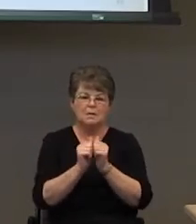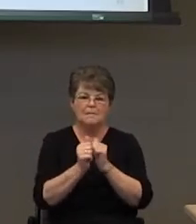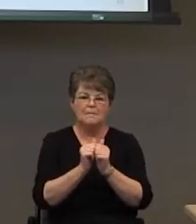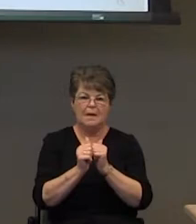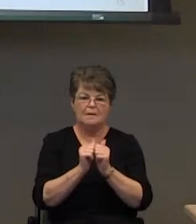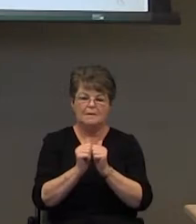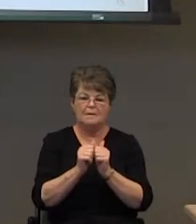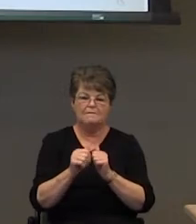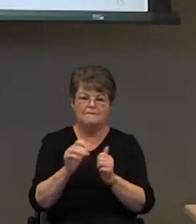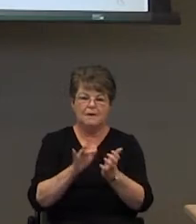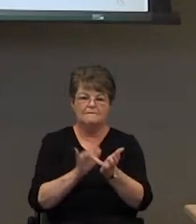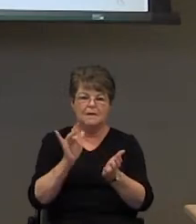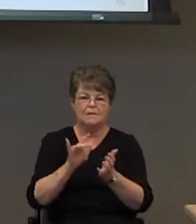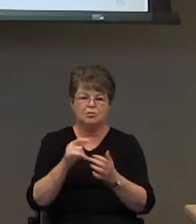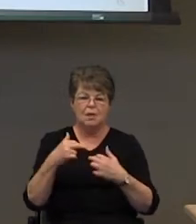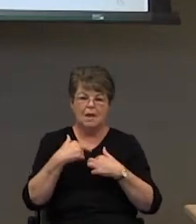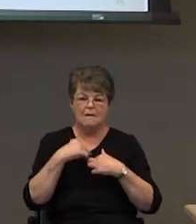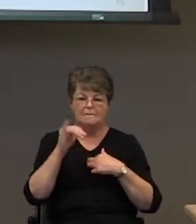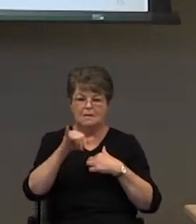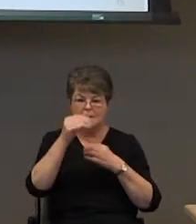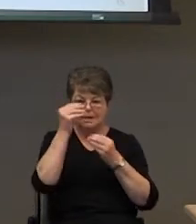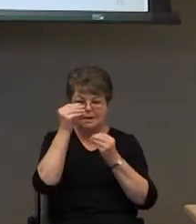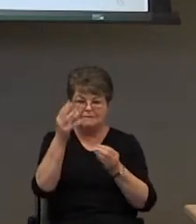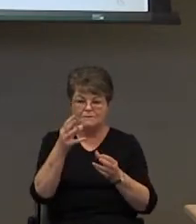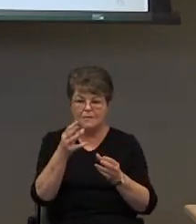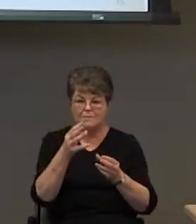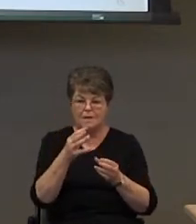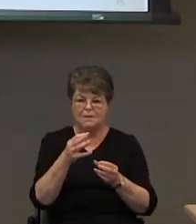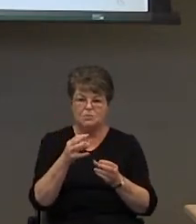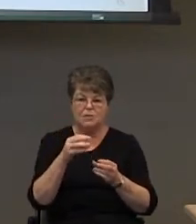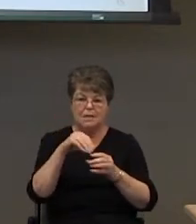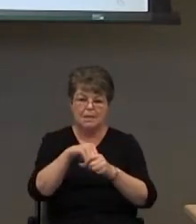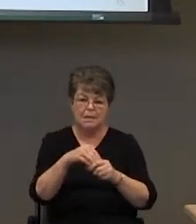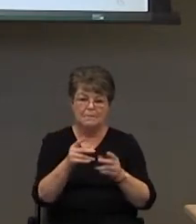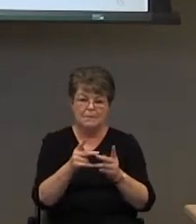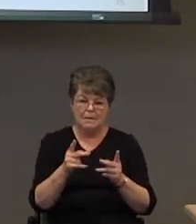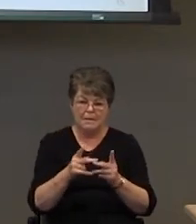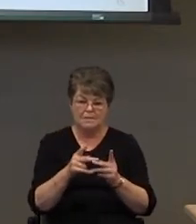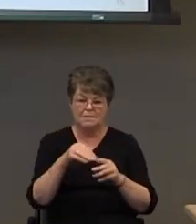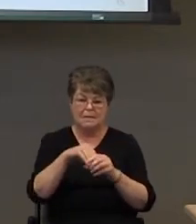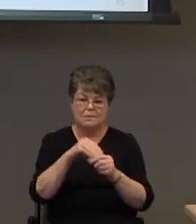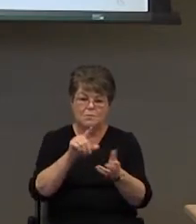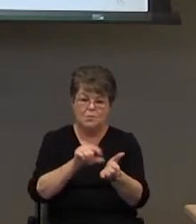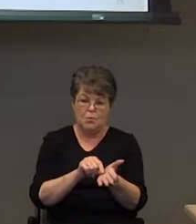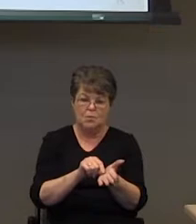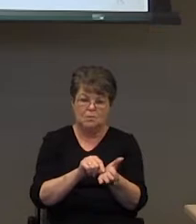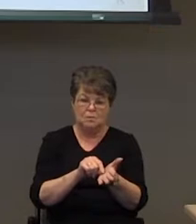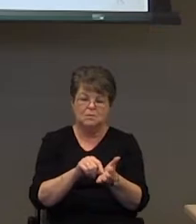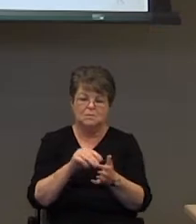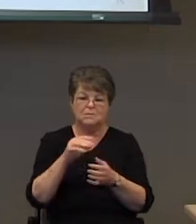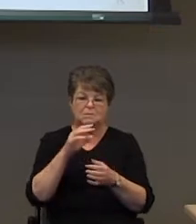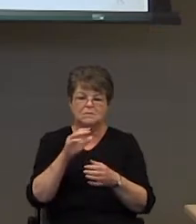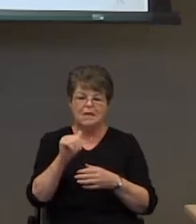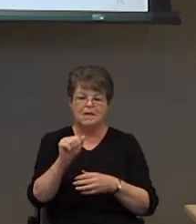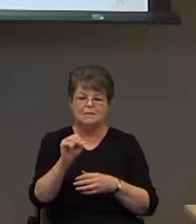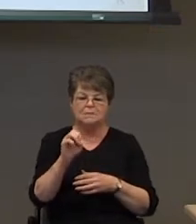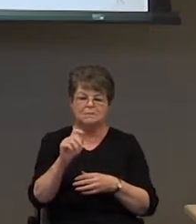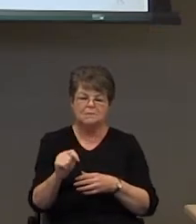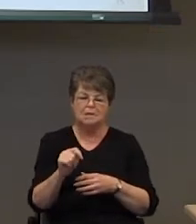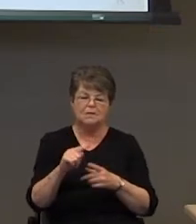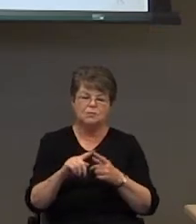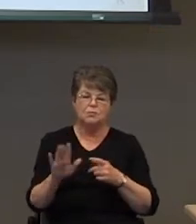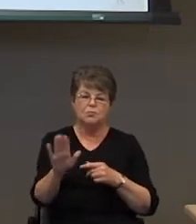to come after. And so having that information in place and in print will be an asset to your